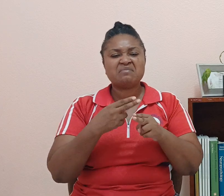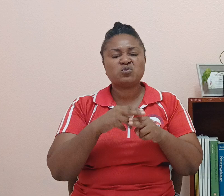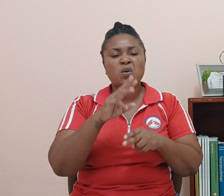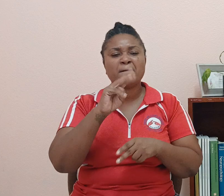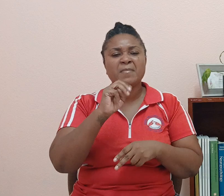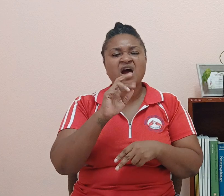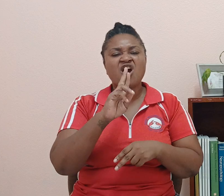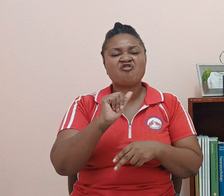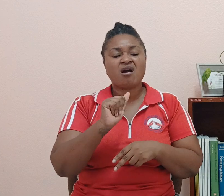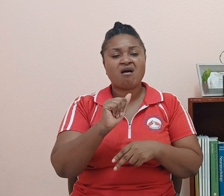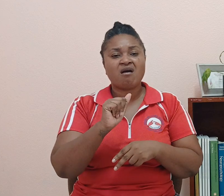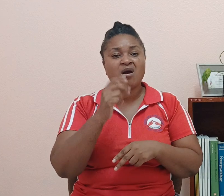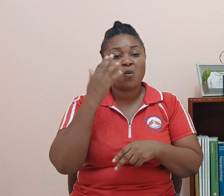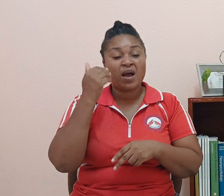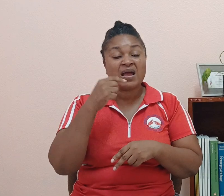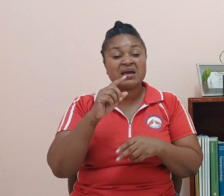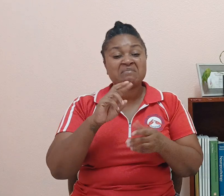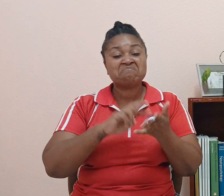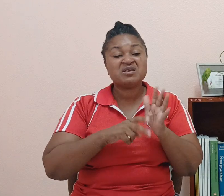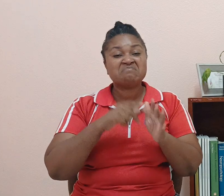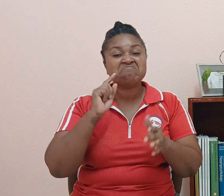Naomi, a name which means sweet,